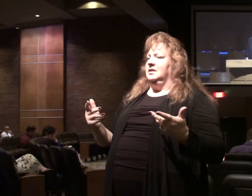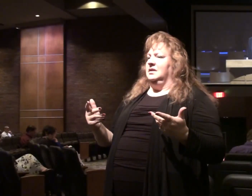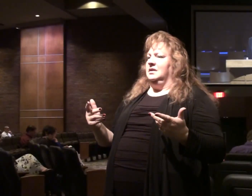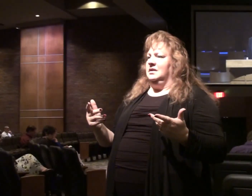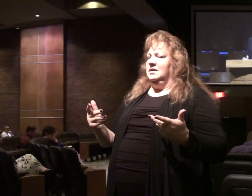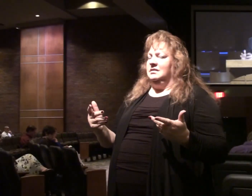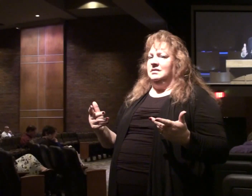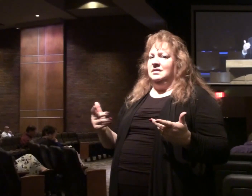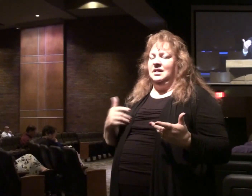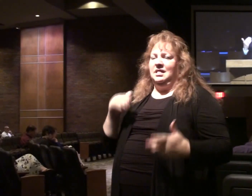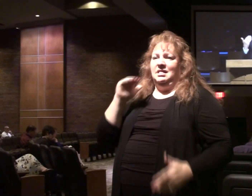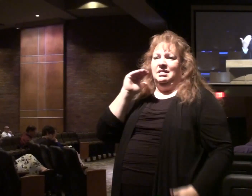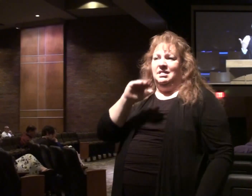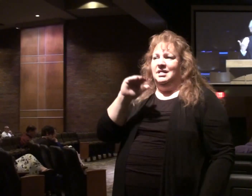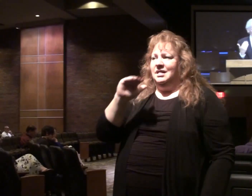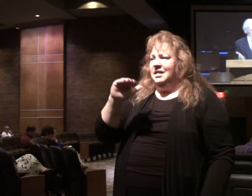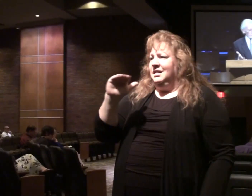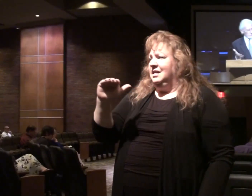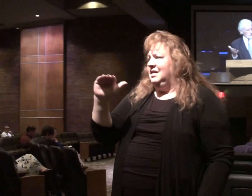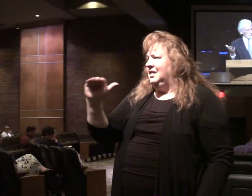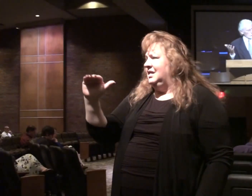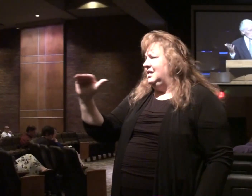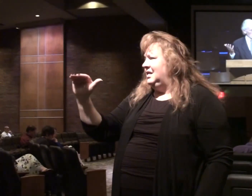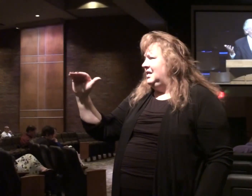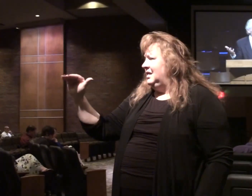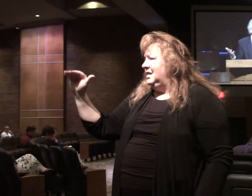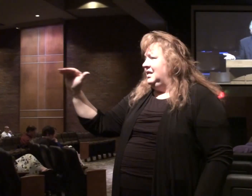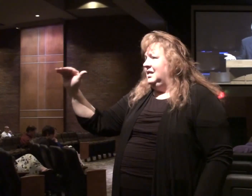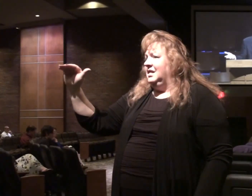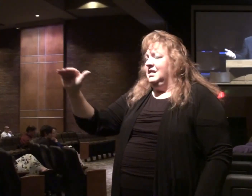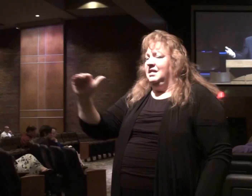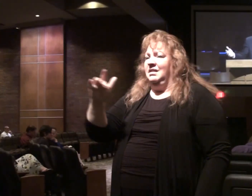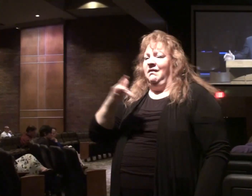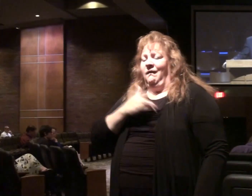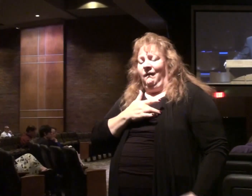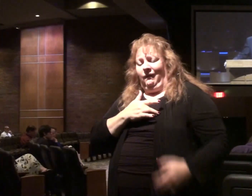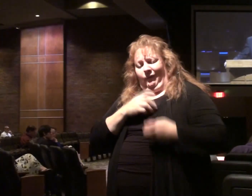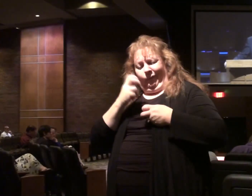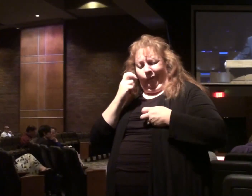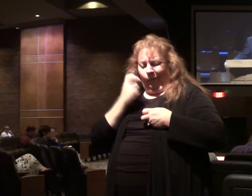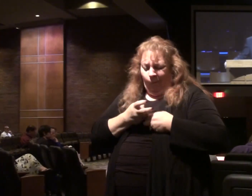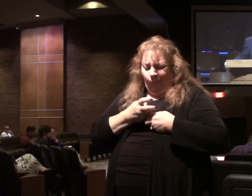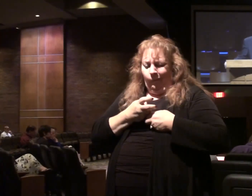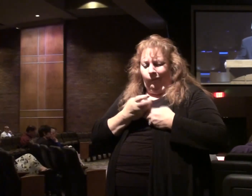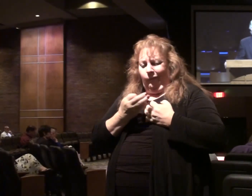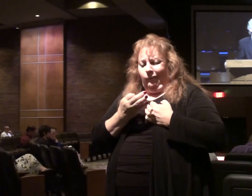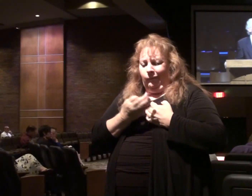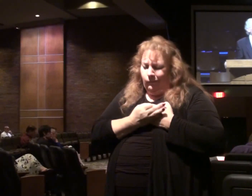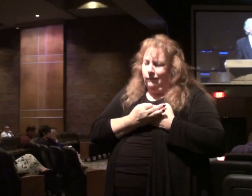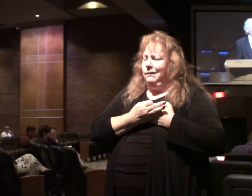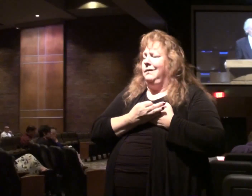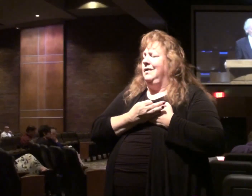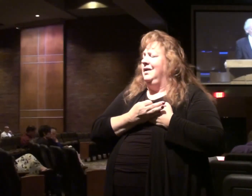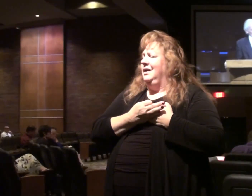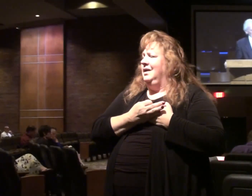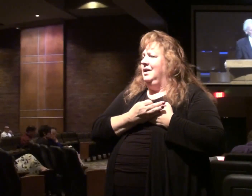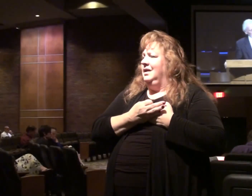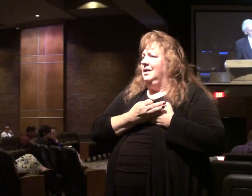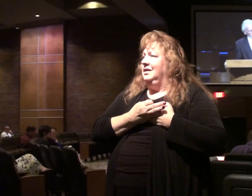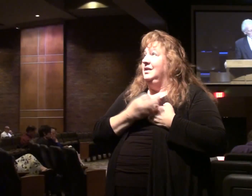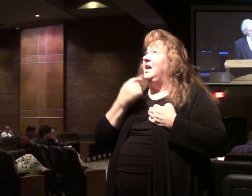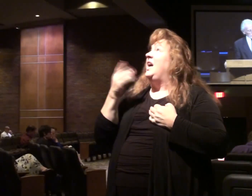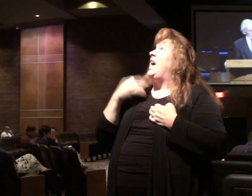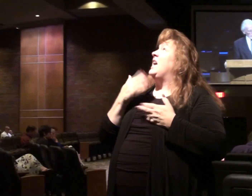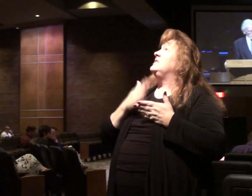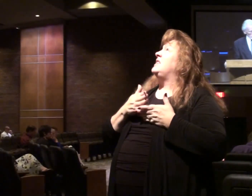every soul, every heart is concrete hardness. What am I going to tell God?